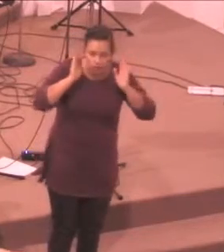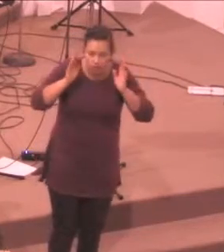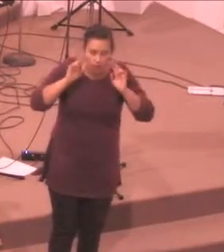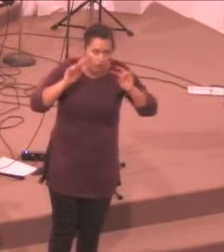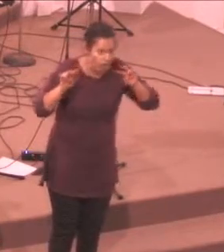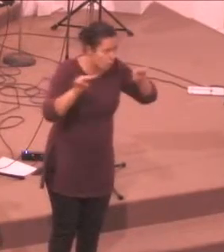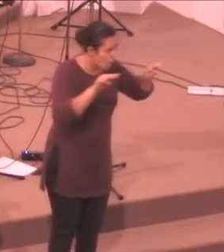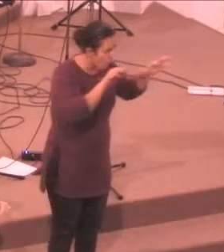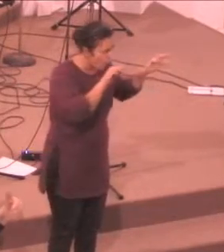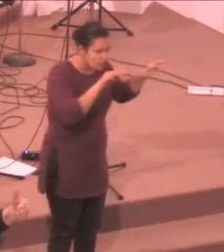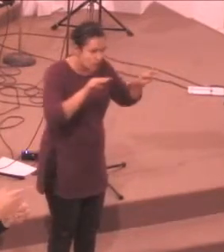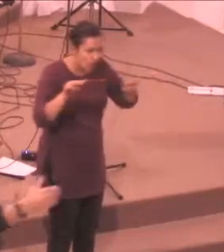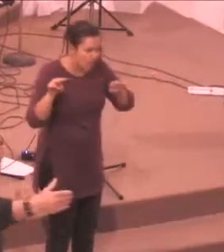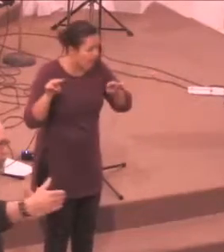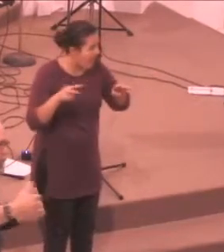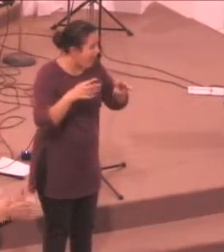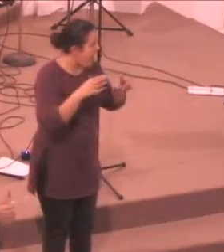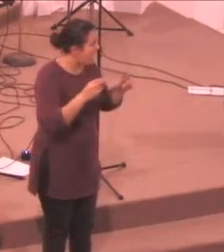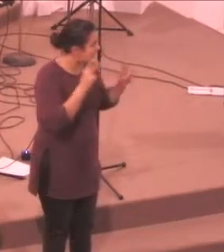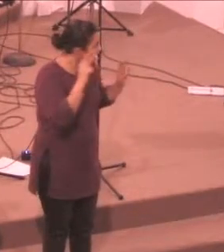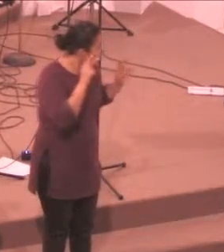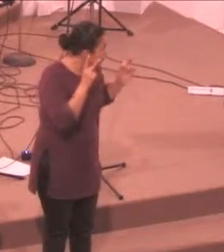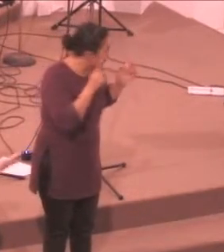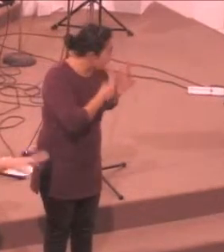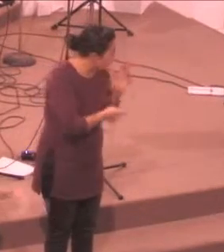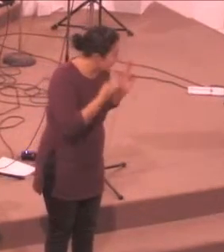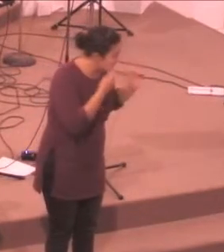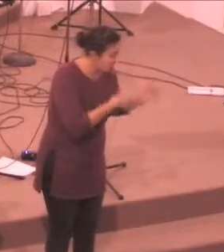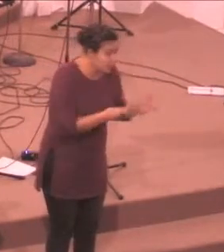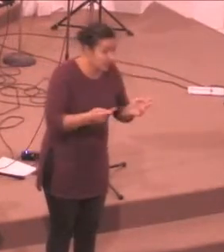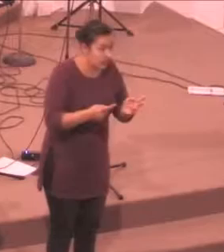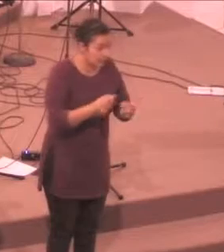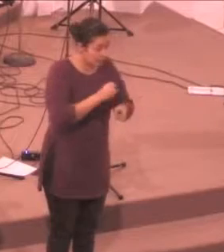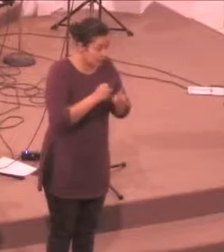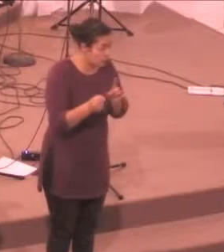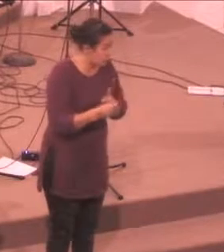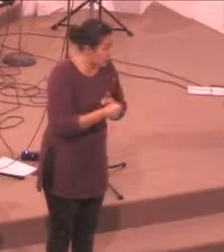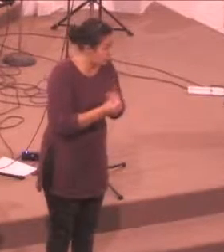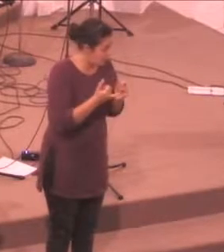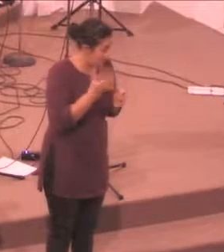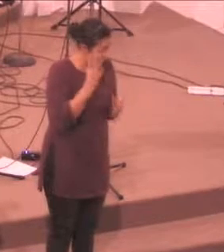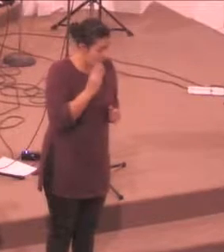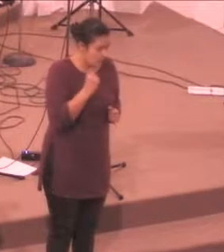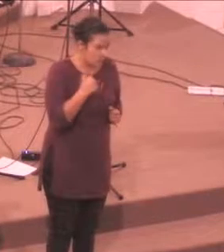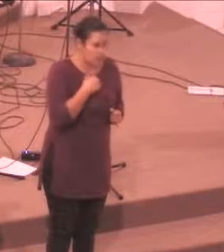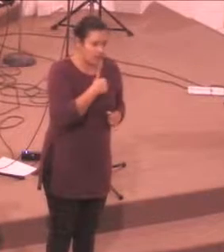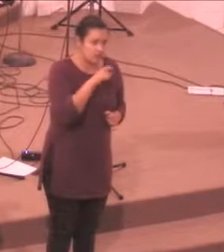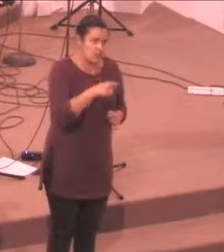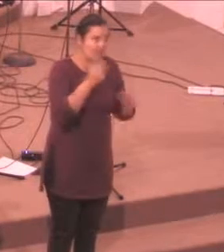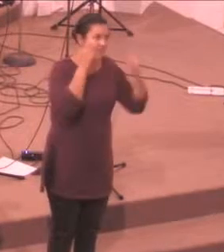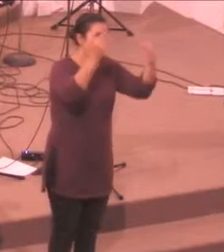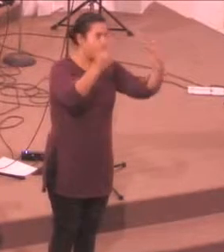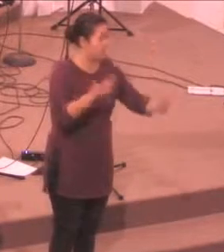on around us and being thankful for the situations we're in. Whew.